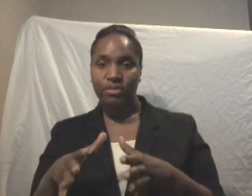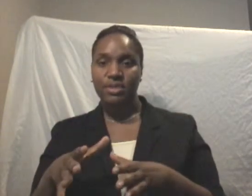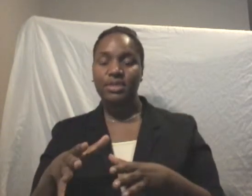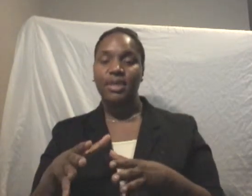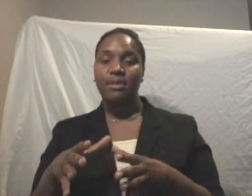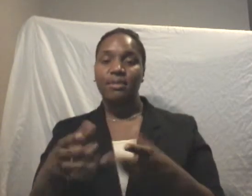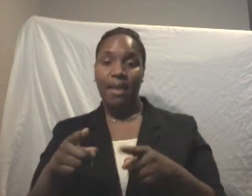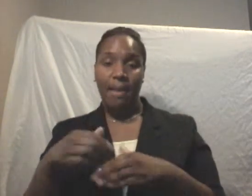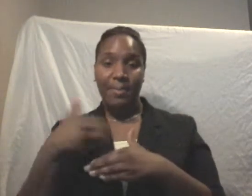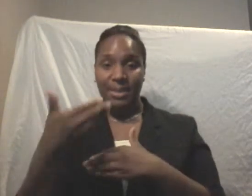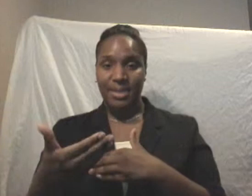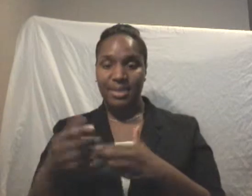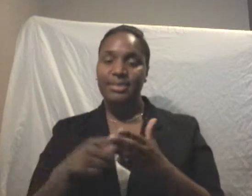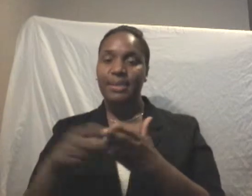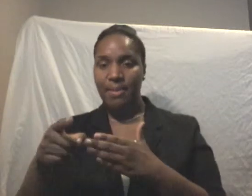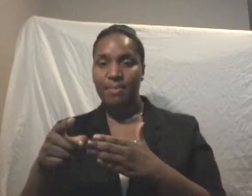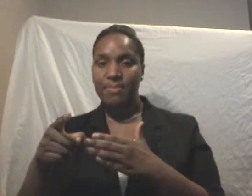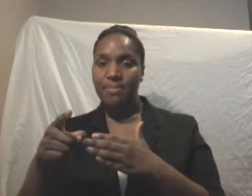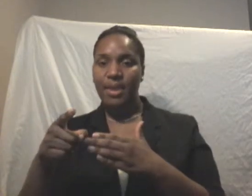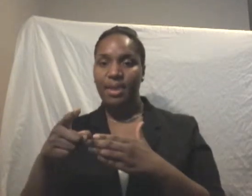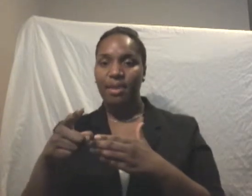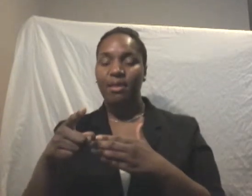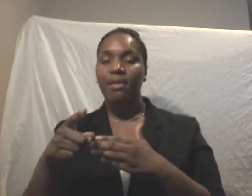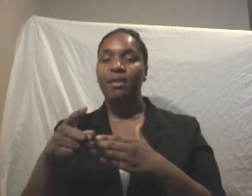the rest up to what it costs to replace those items.